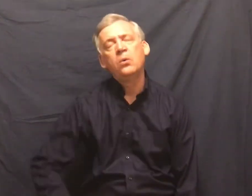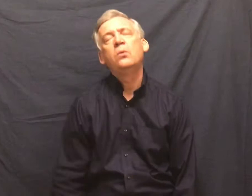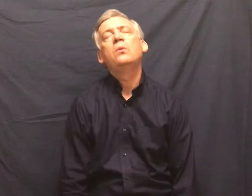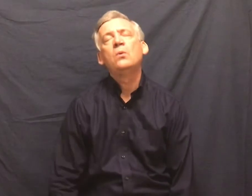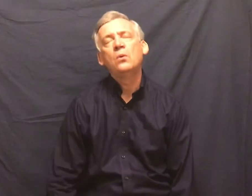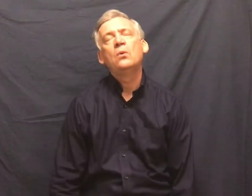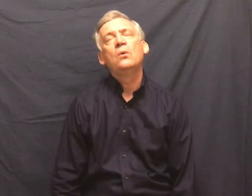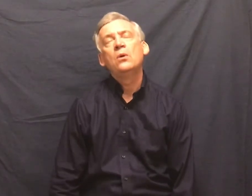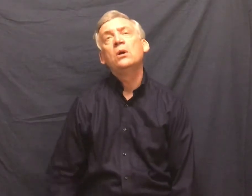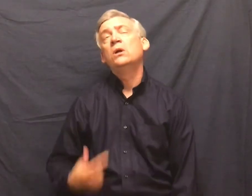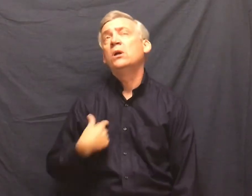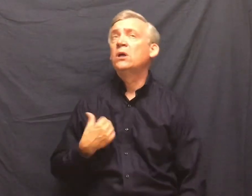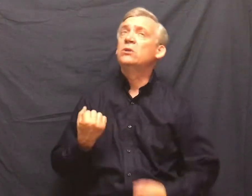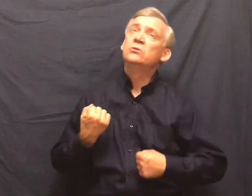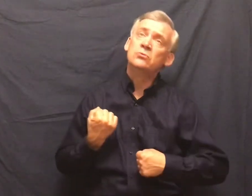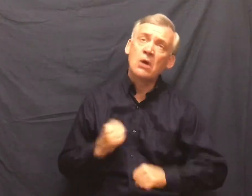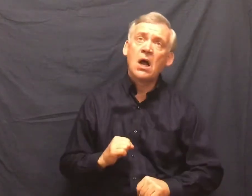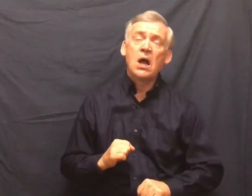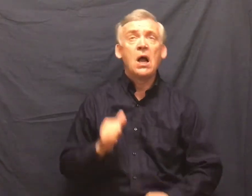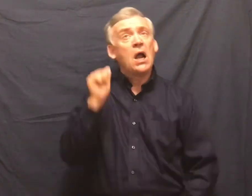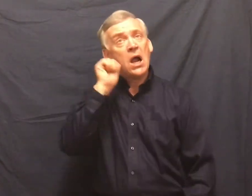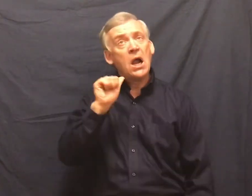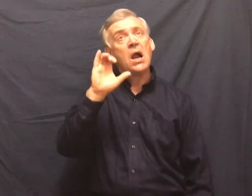"I tried, Aunt Clara, ma'am.